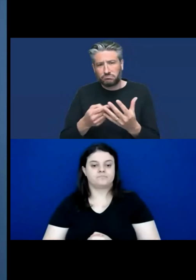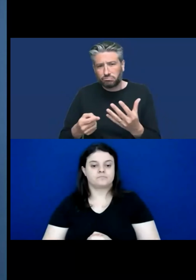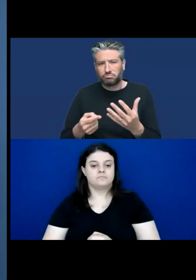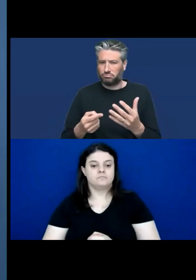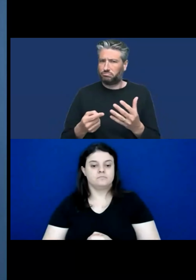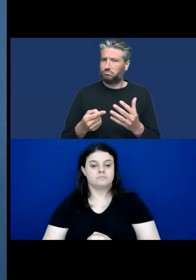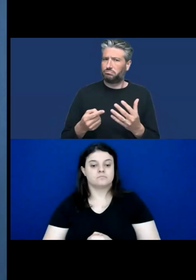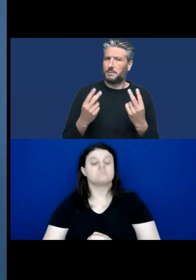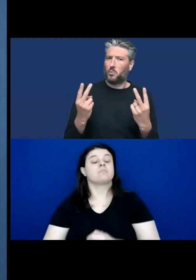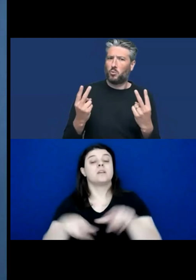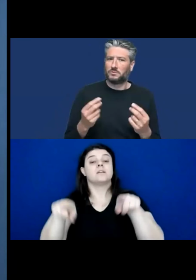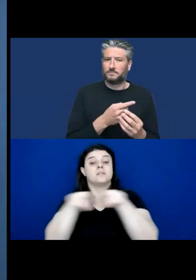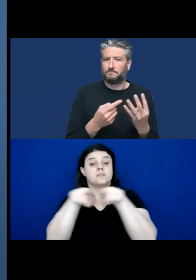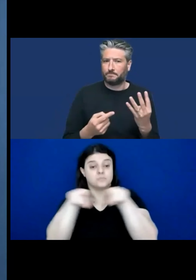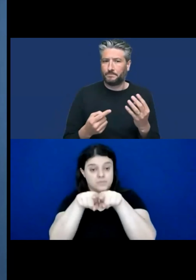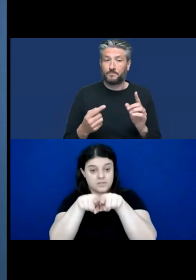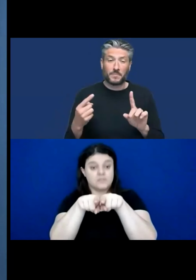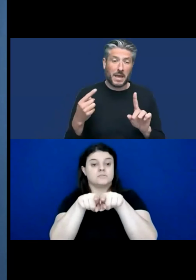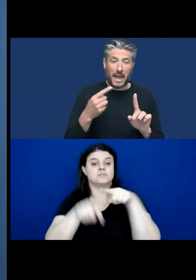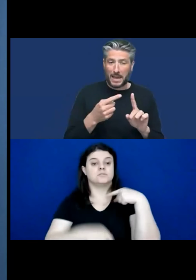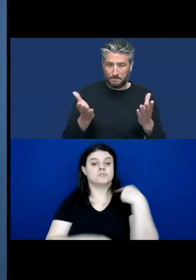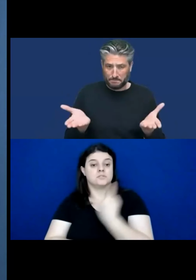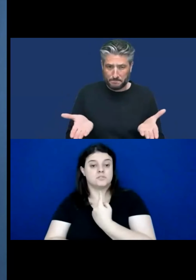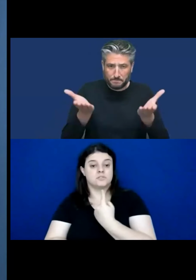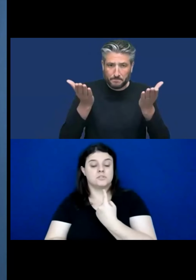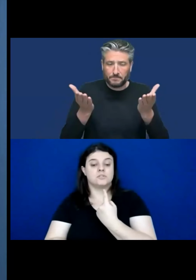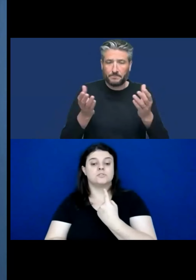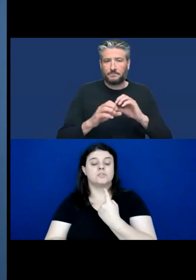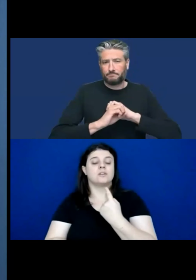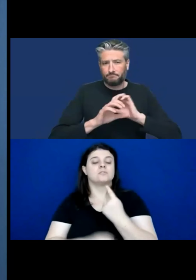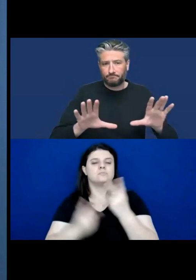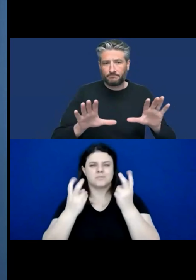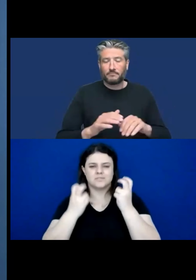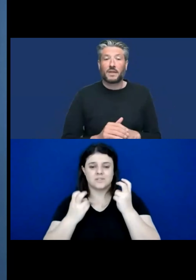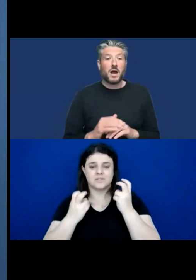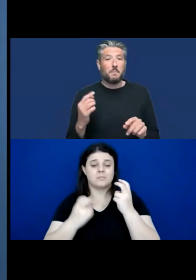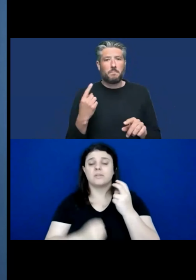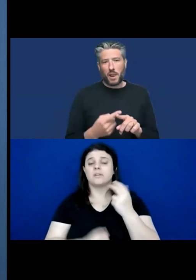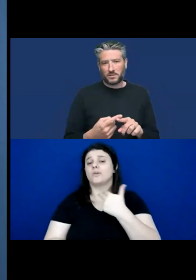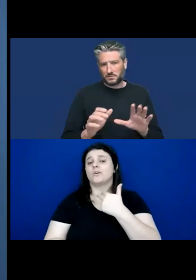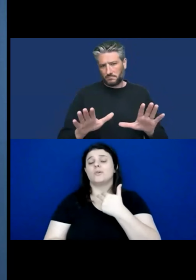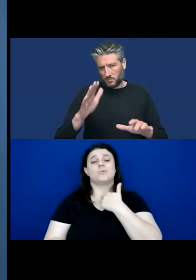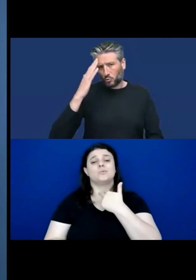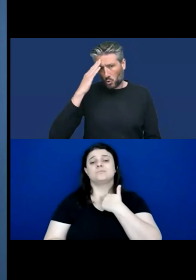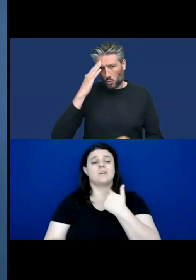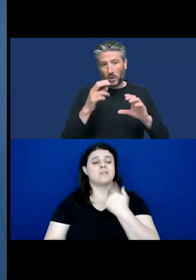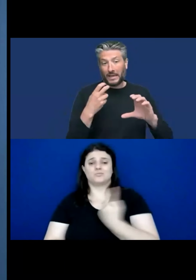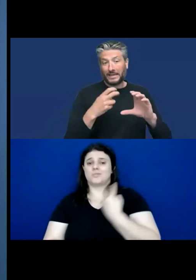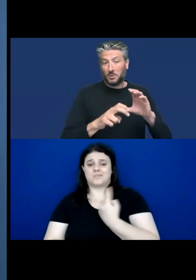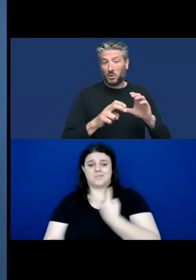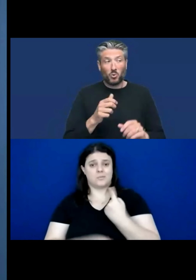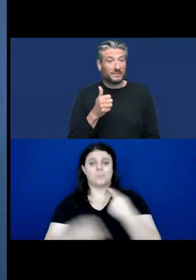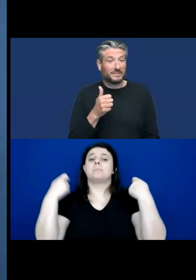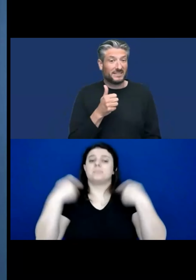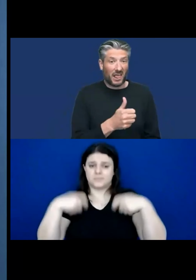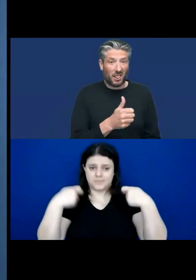At the same time, we actually understood that we cannot do this fight alone. We need